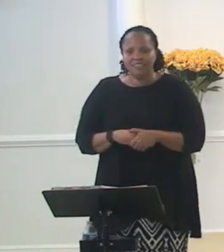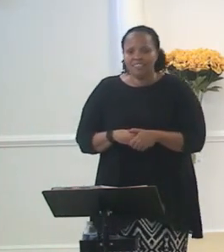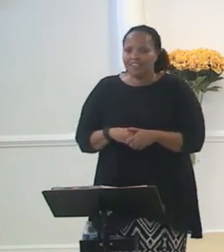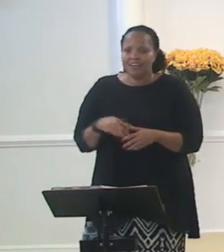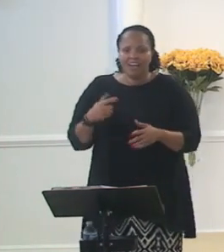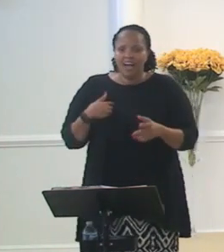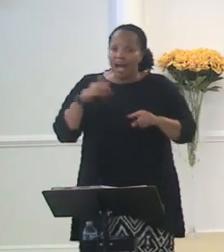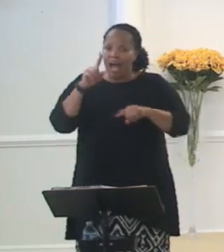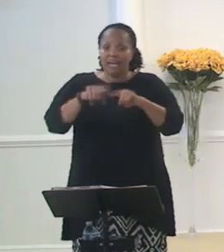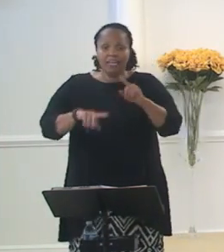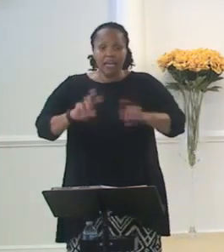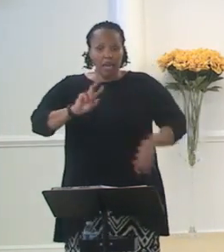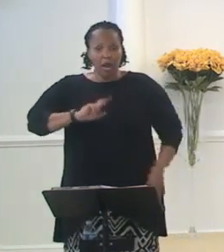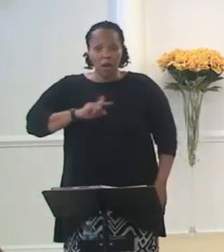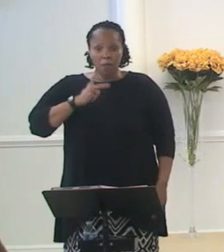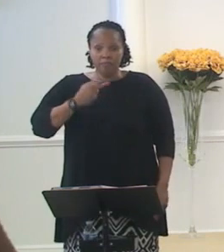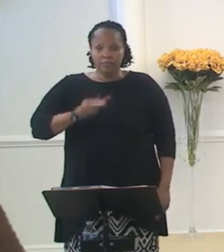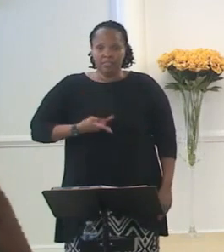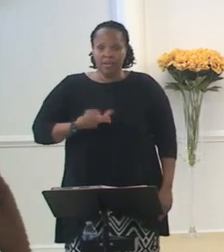I can't upset God.